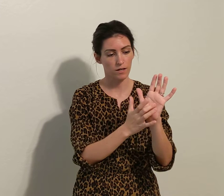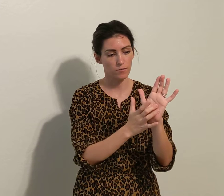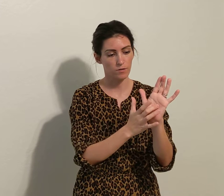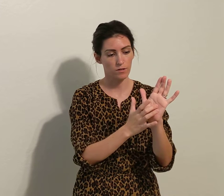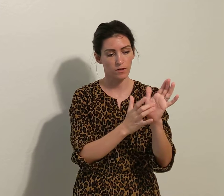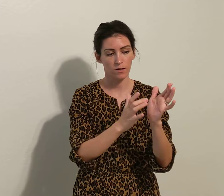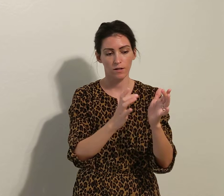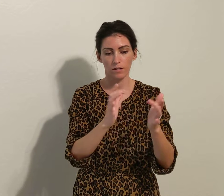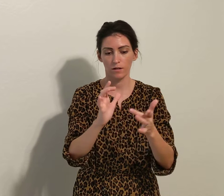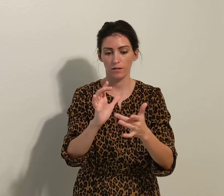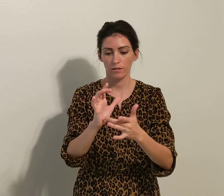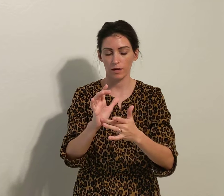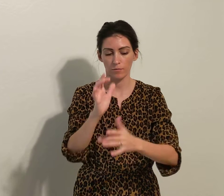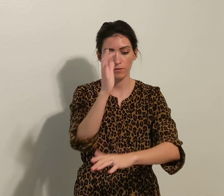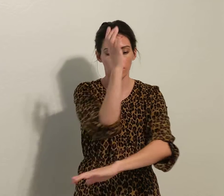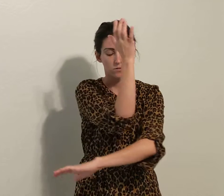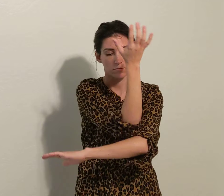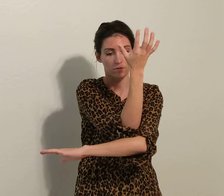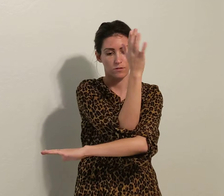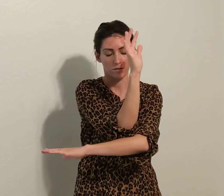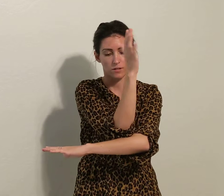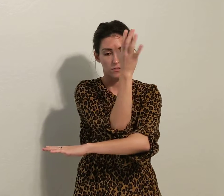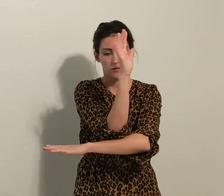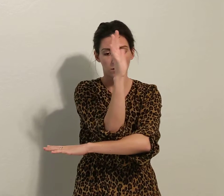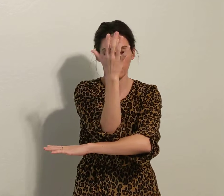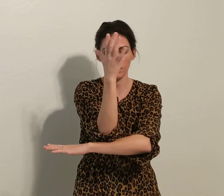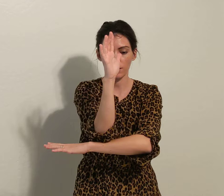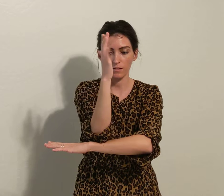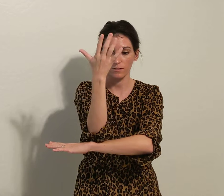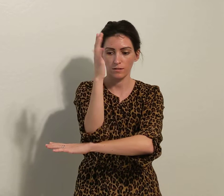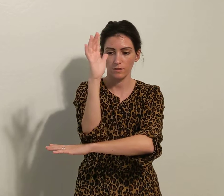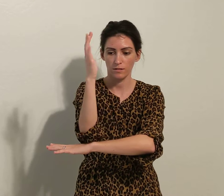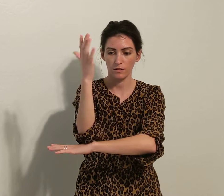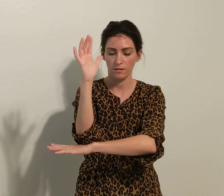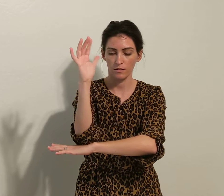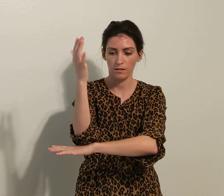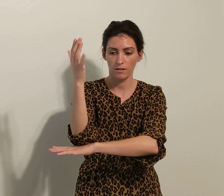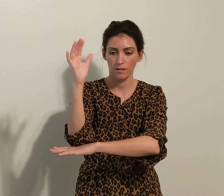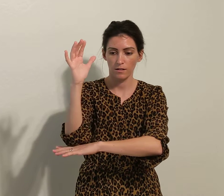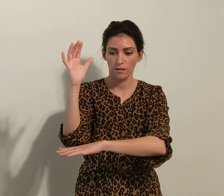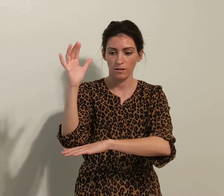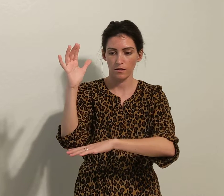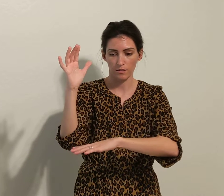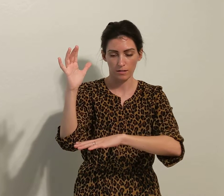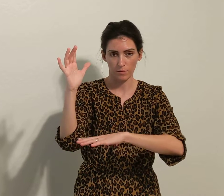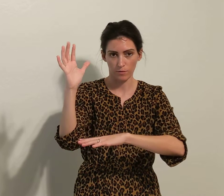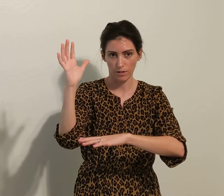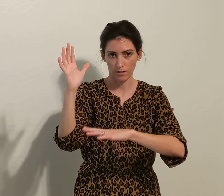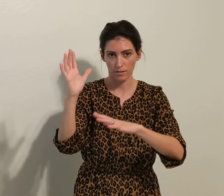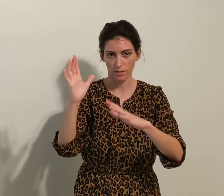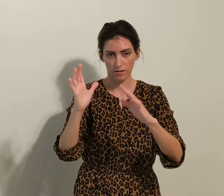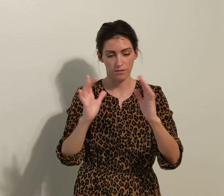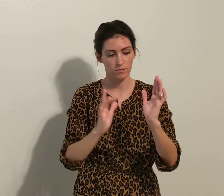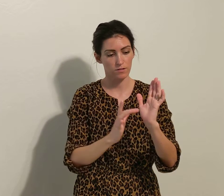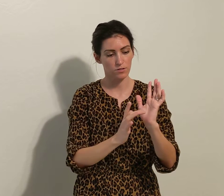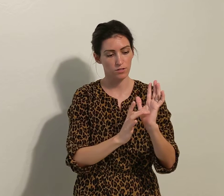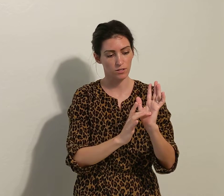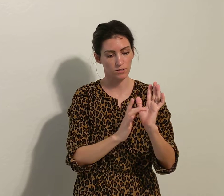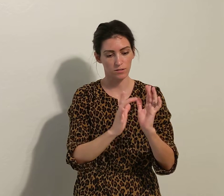tap, tap. So Gethsemane, and then keep your hands there.